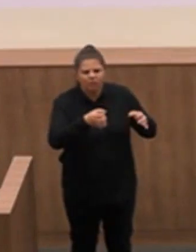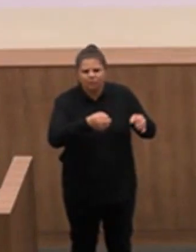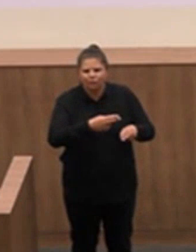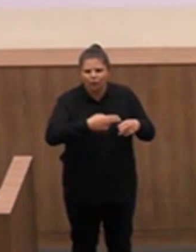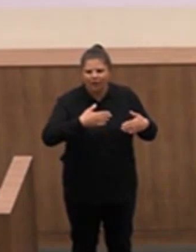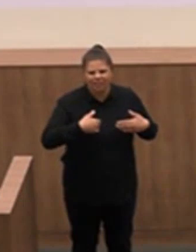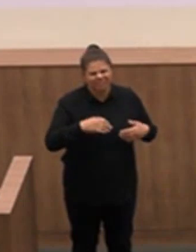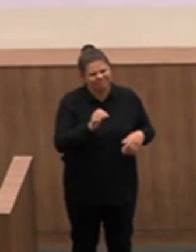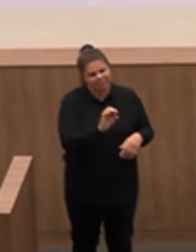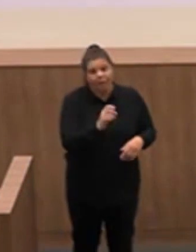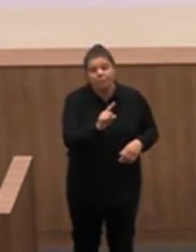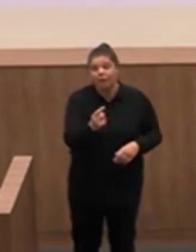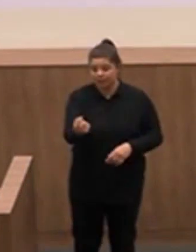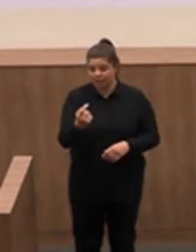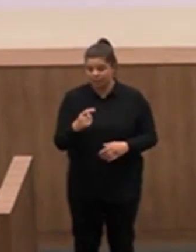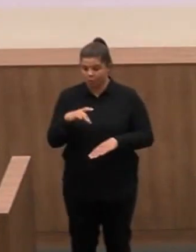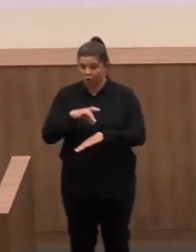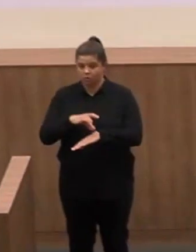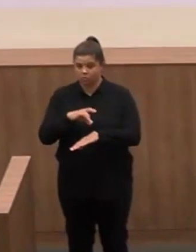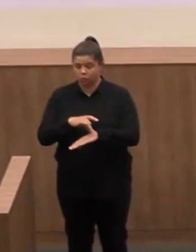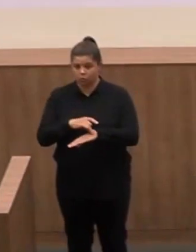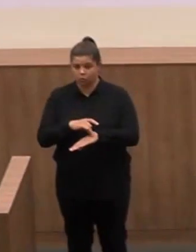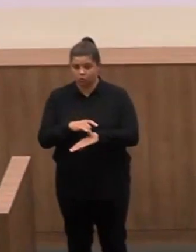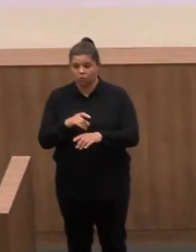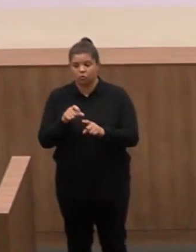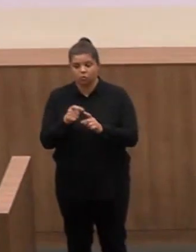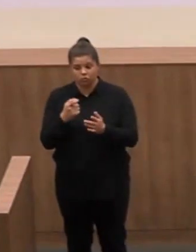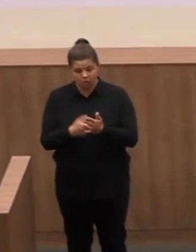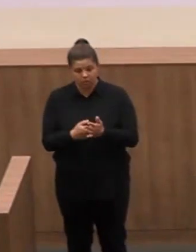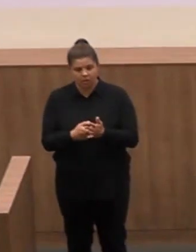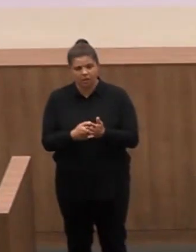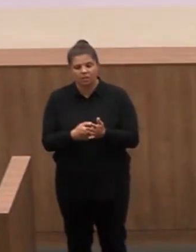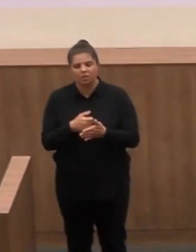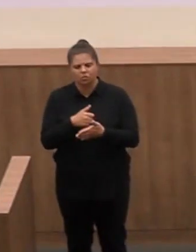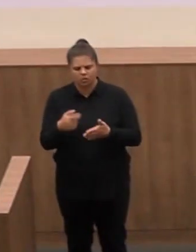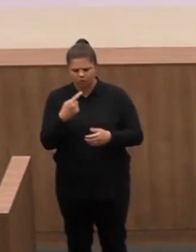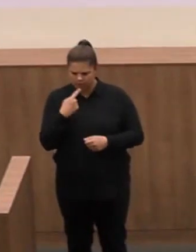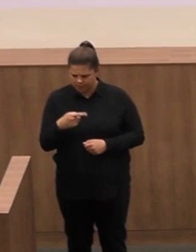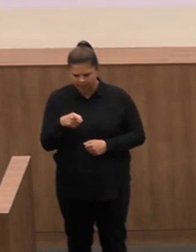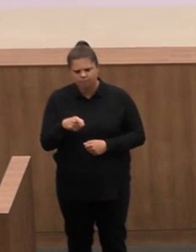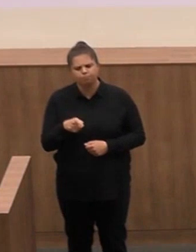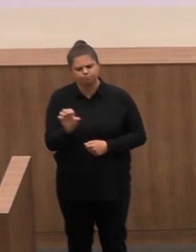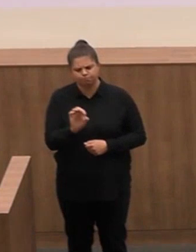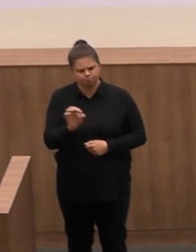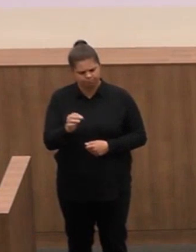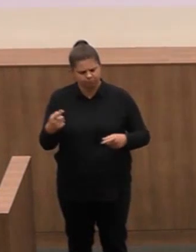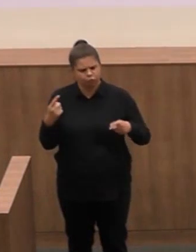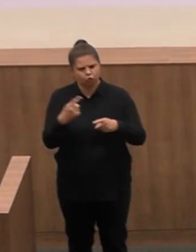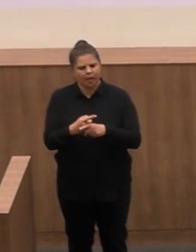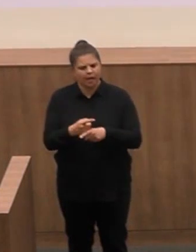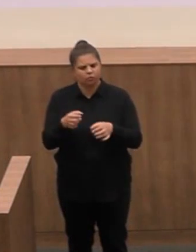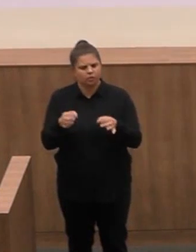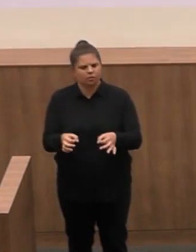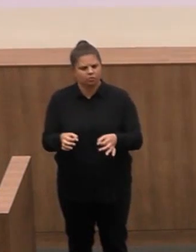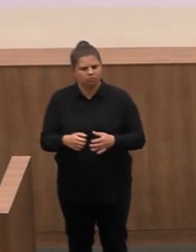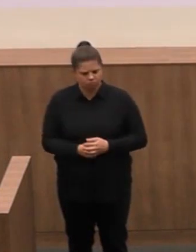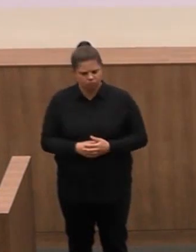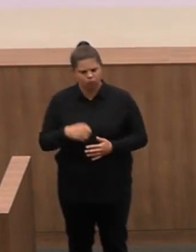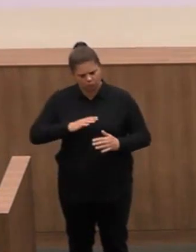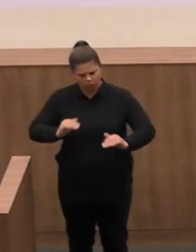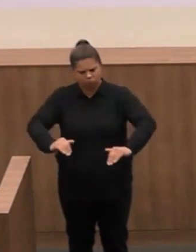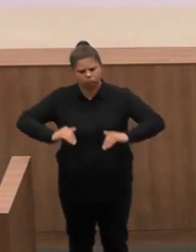come into our health system, we do often demand that they make a different kind of decision or expect